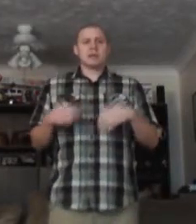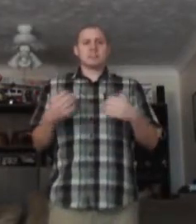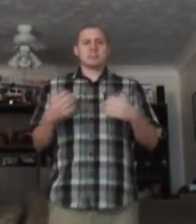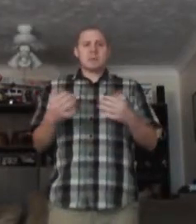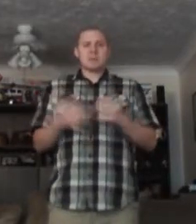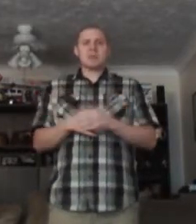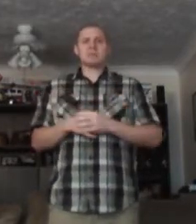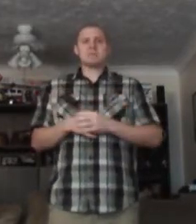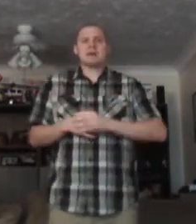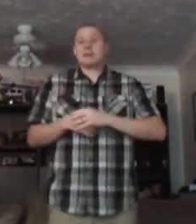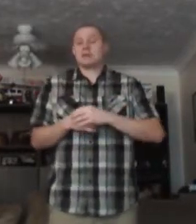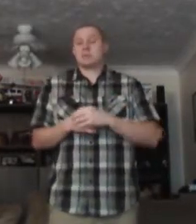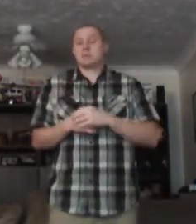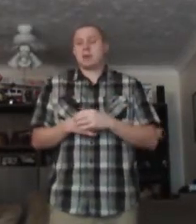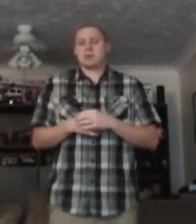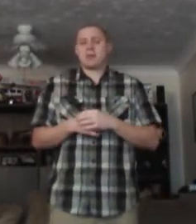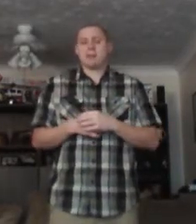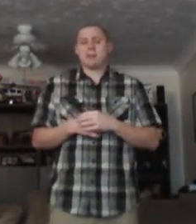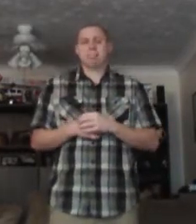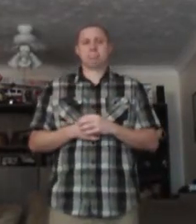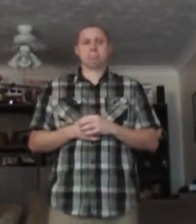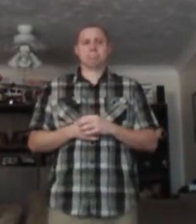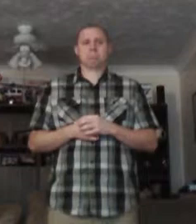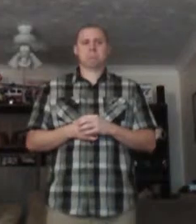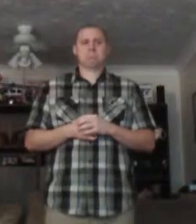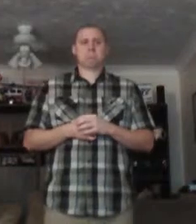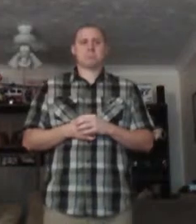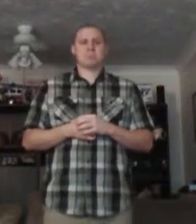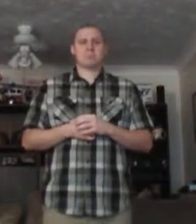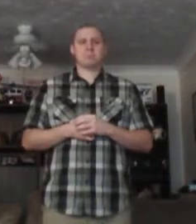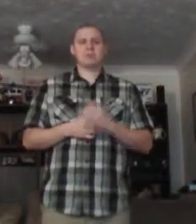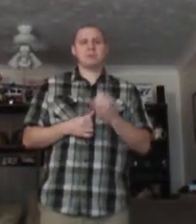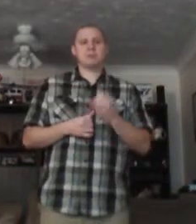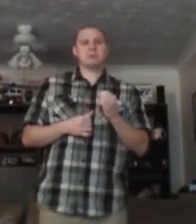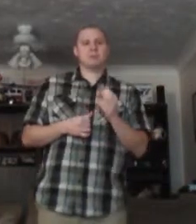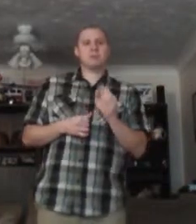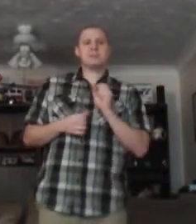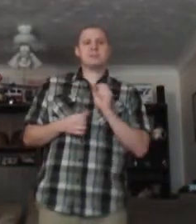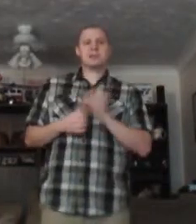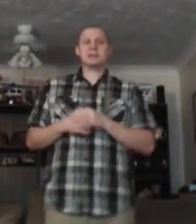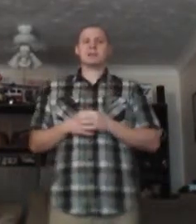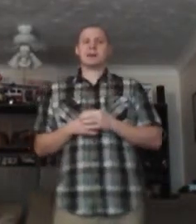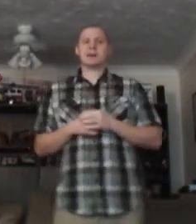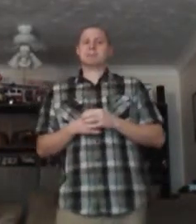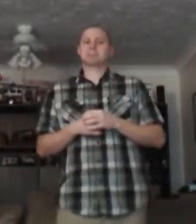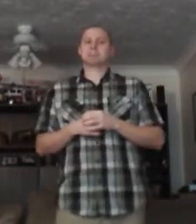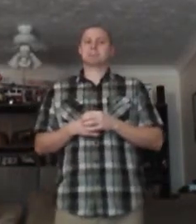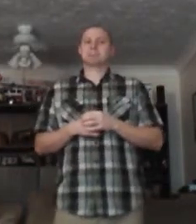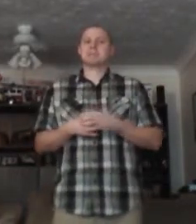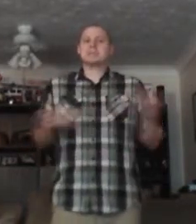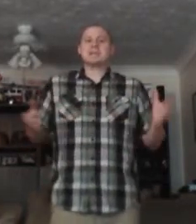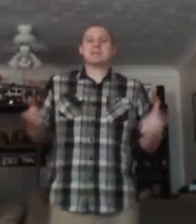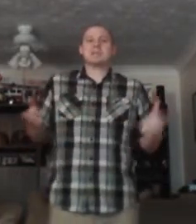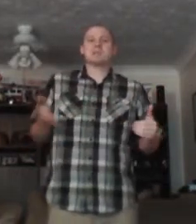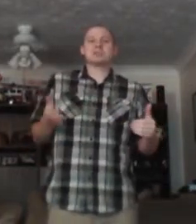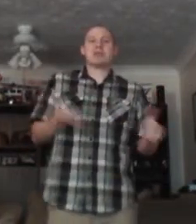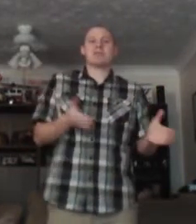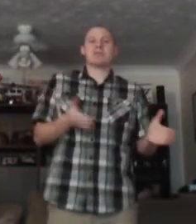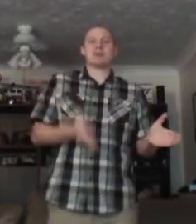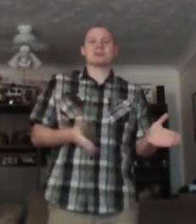smother the flames by laying it over the pot or the pan. But what if it's an electrical fire? In this case, everyone should have a fire extinguisher in